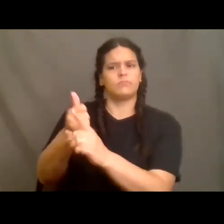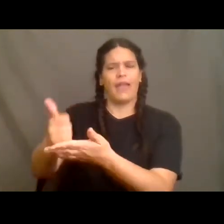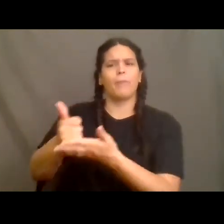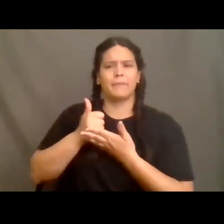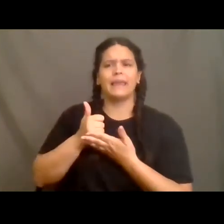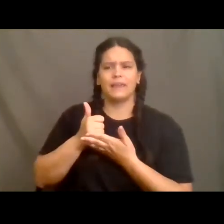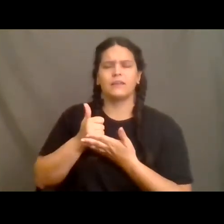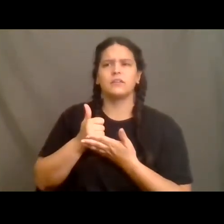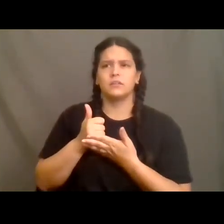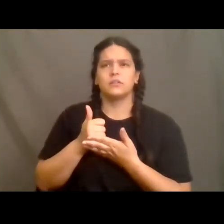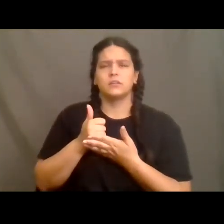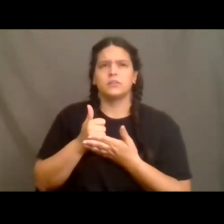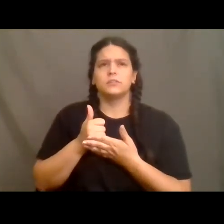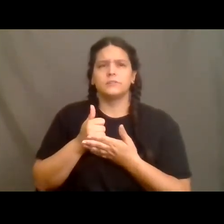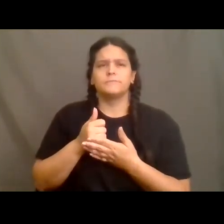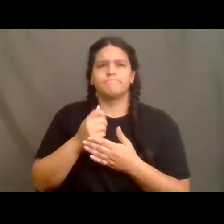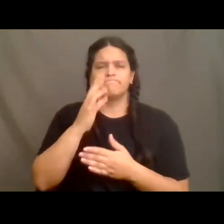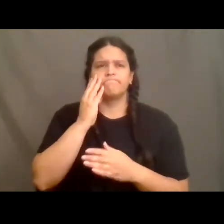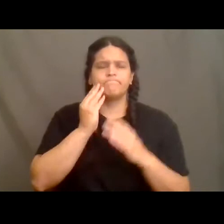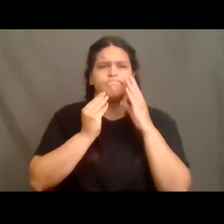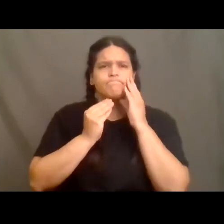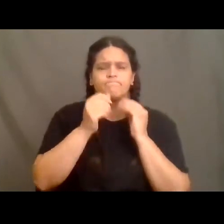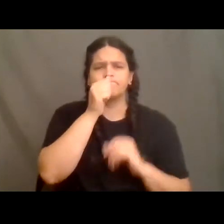because my grandmother,